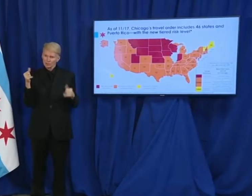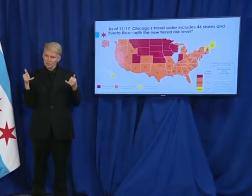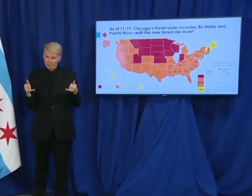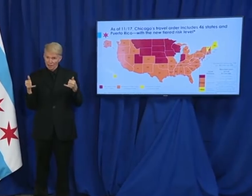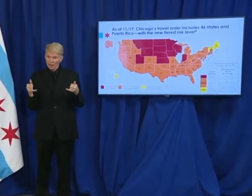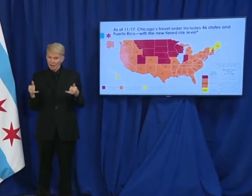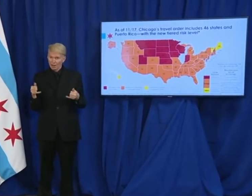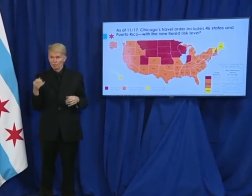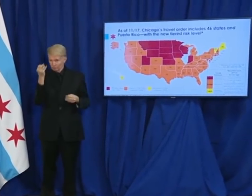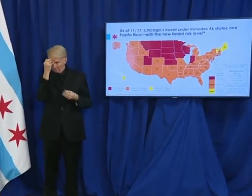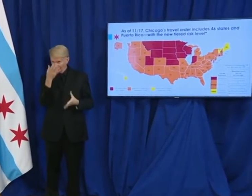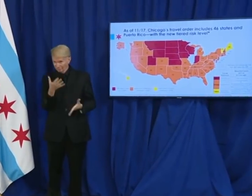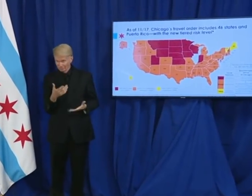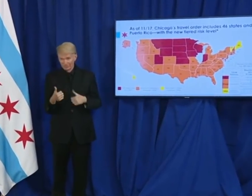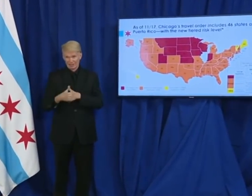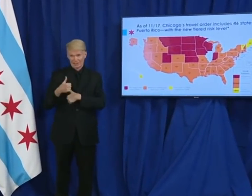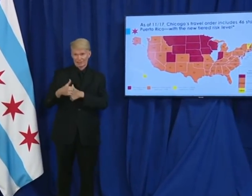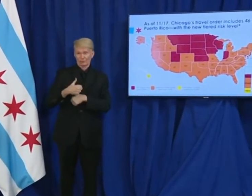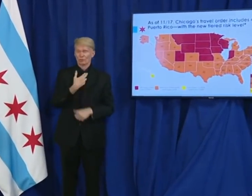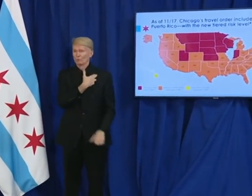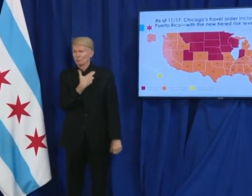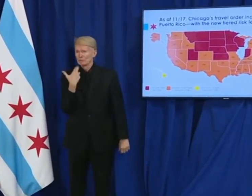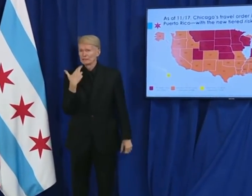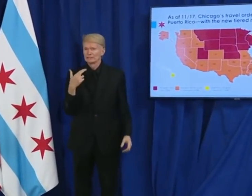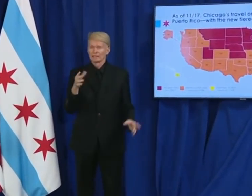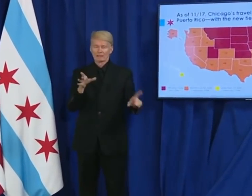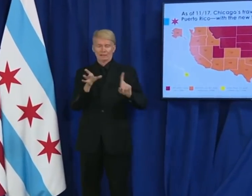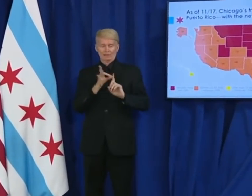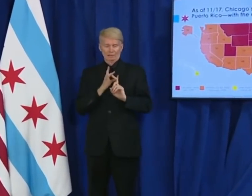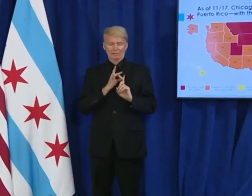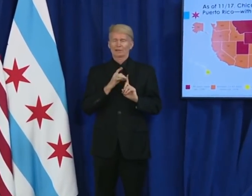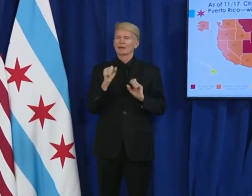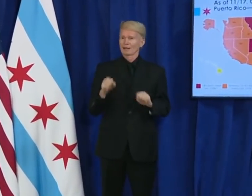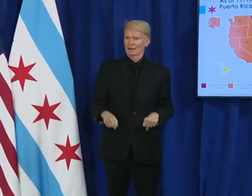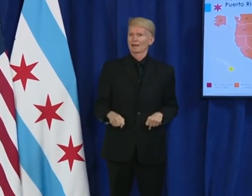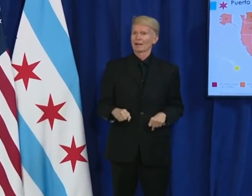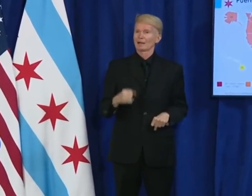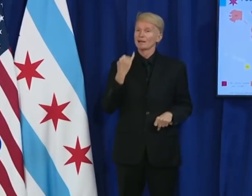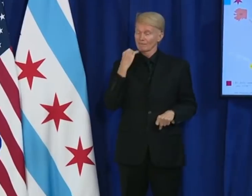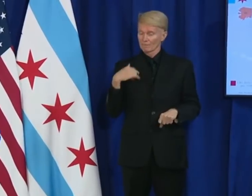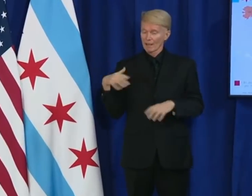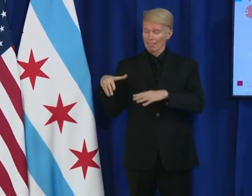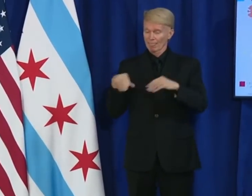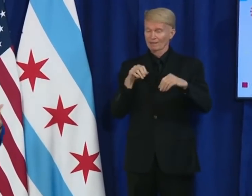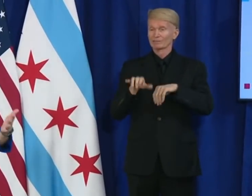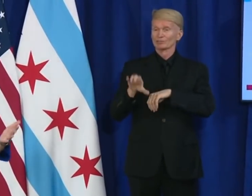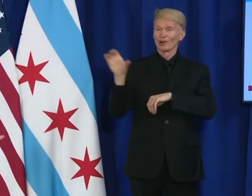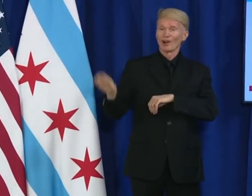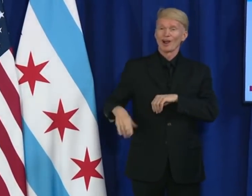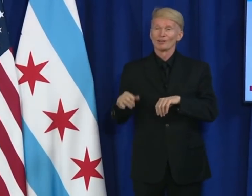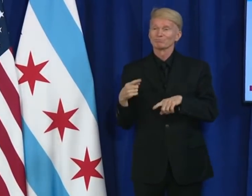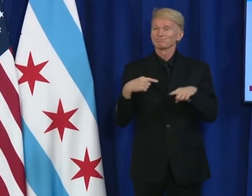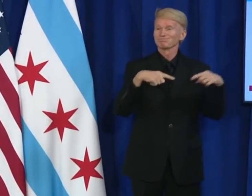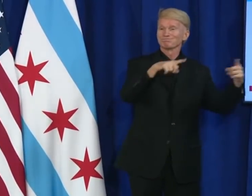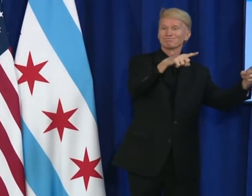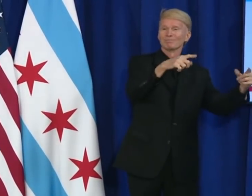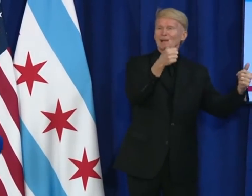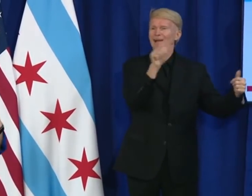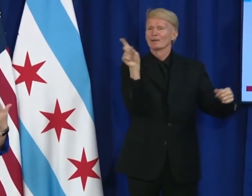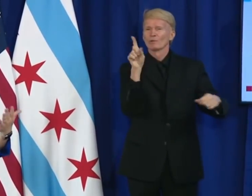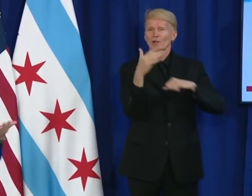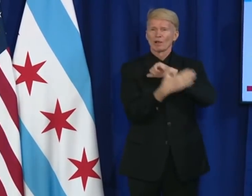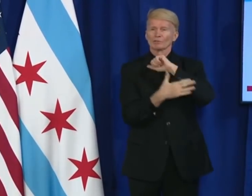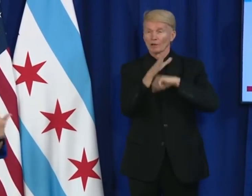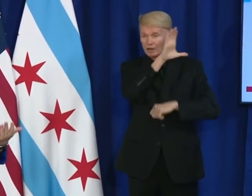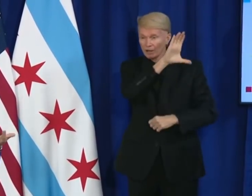And you run the risk of bringing COVID with you if you're traveling from Chicago and from really almost across the